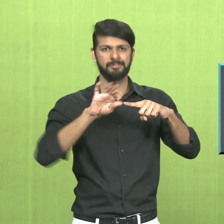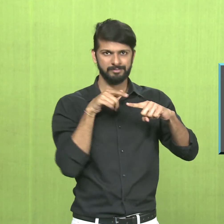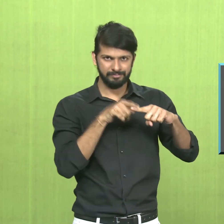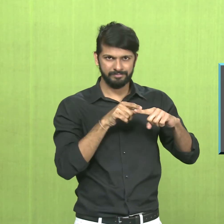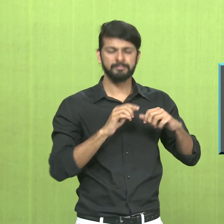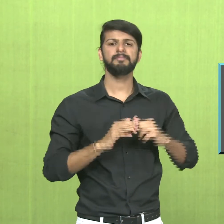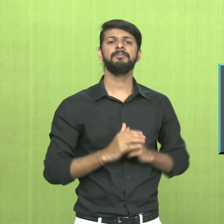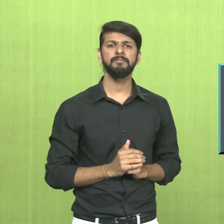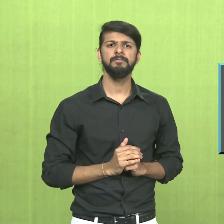paper.